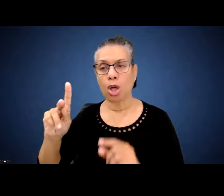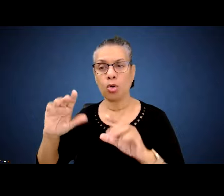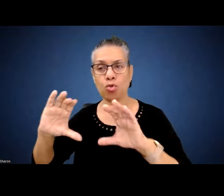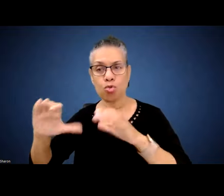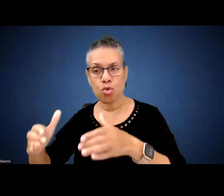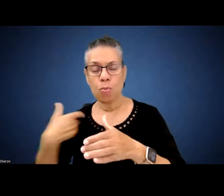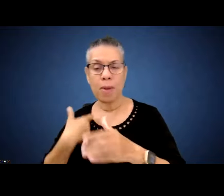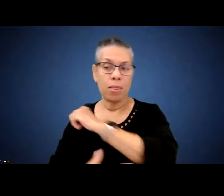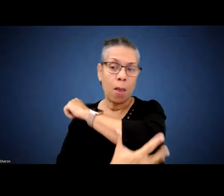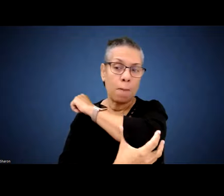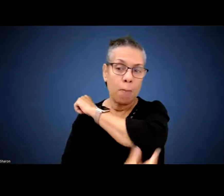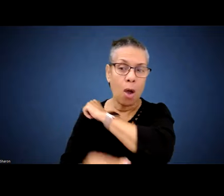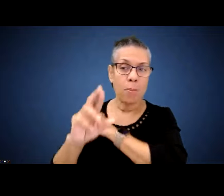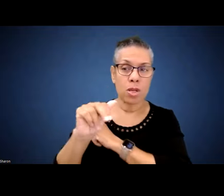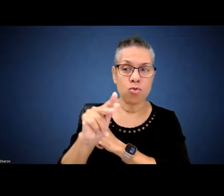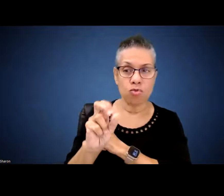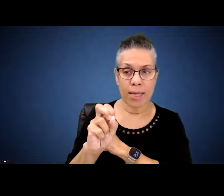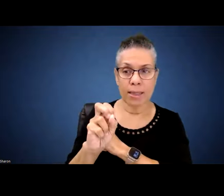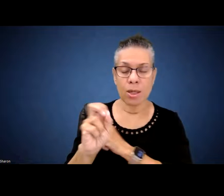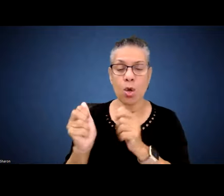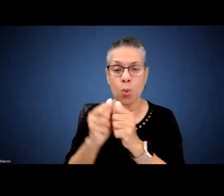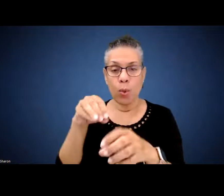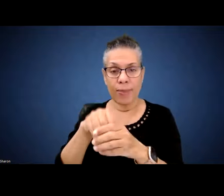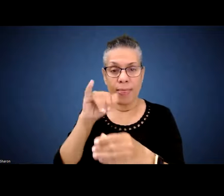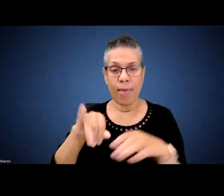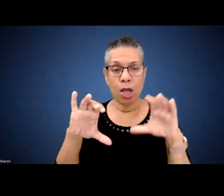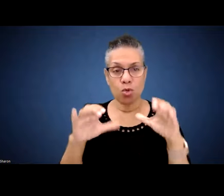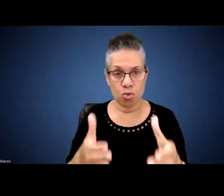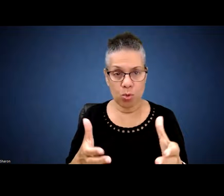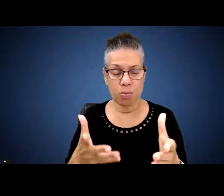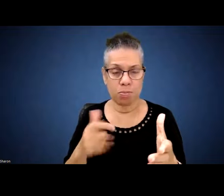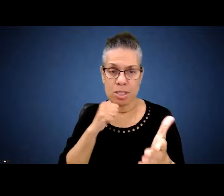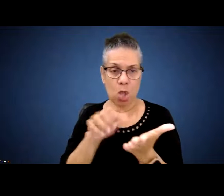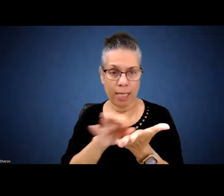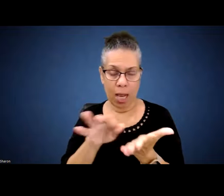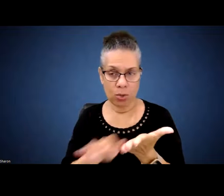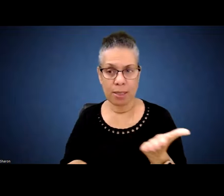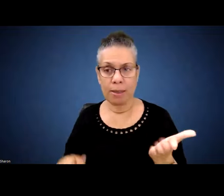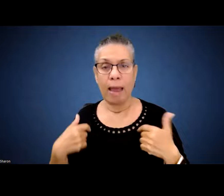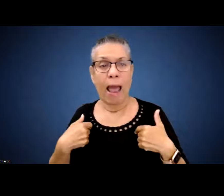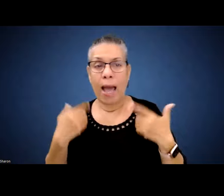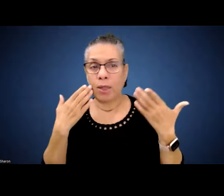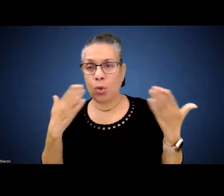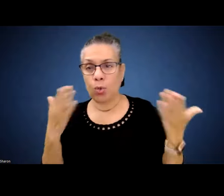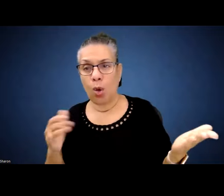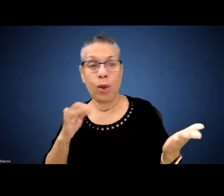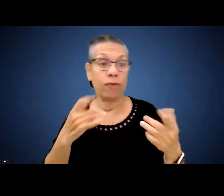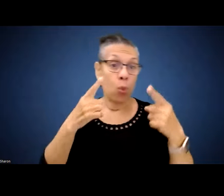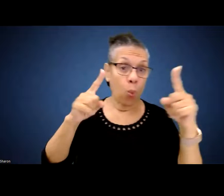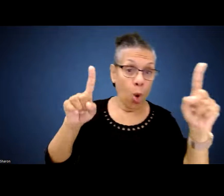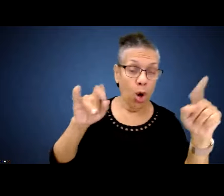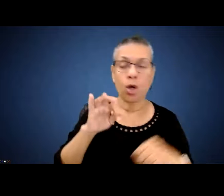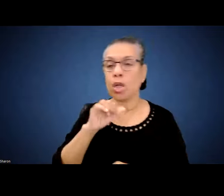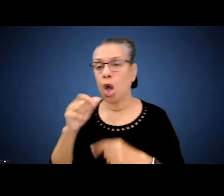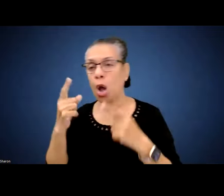poverty rates within those sub-block groups. So, I can't say whether it will work or not,